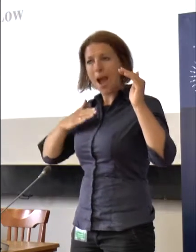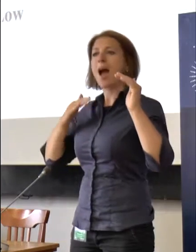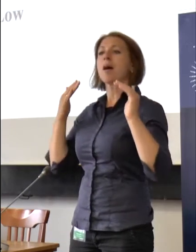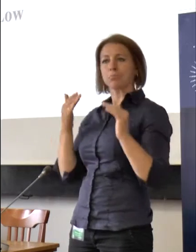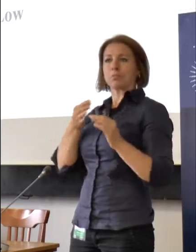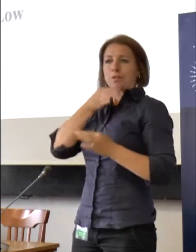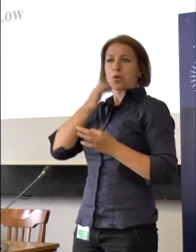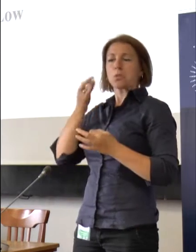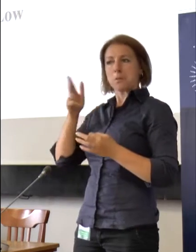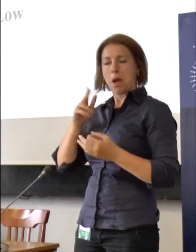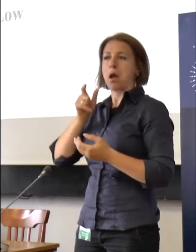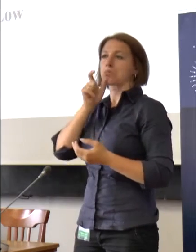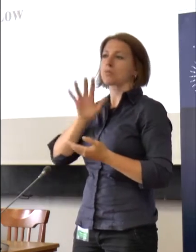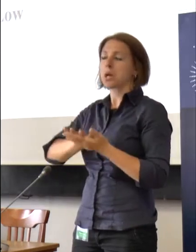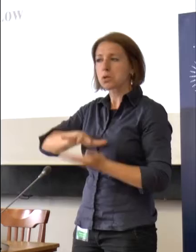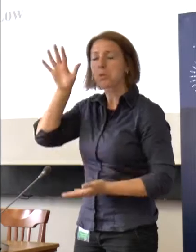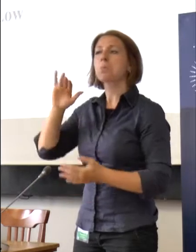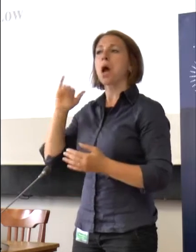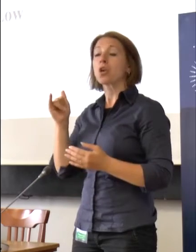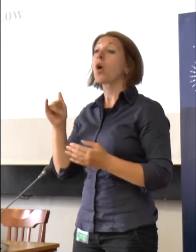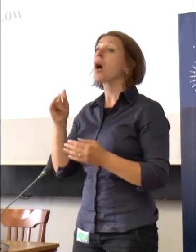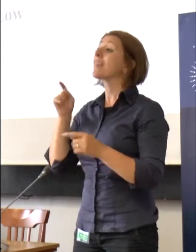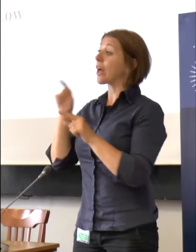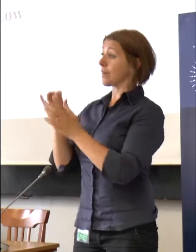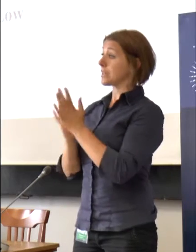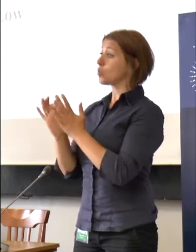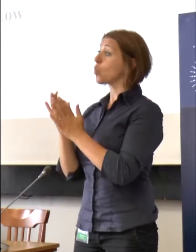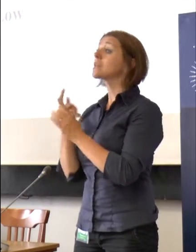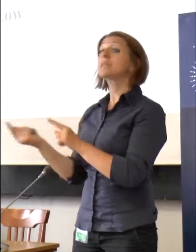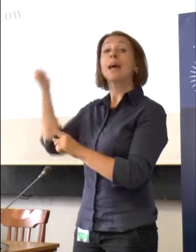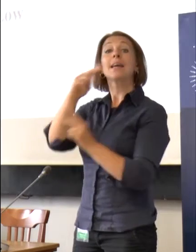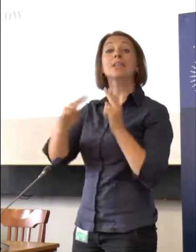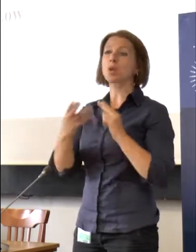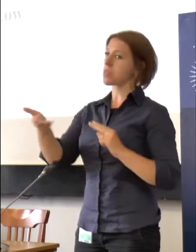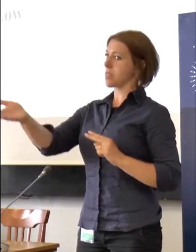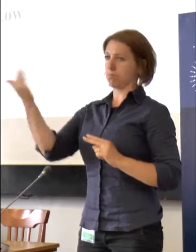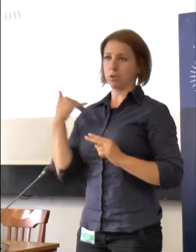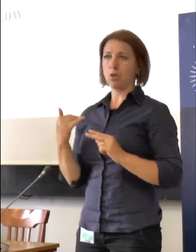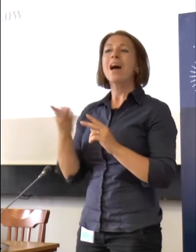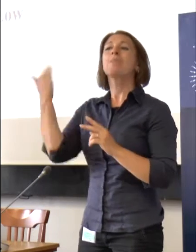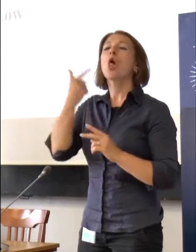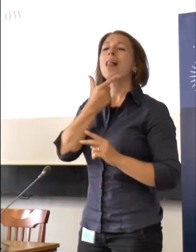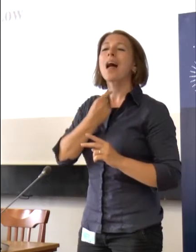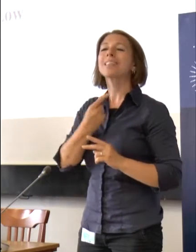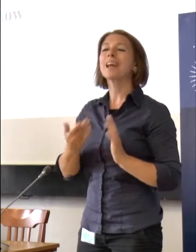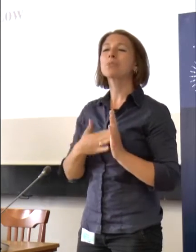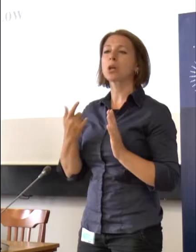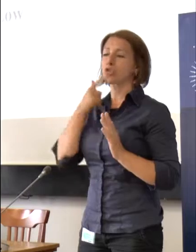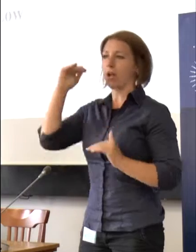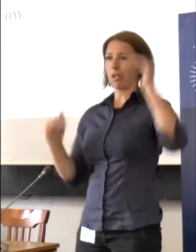the medieval times it was like this. Latin was the high language, and the Vulgate, all the other languages were